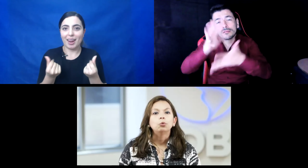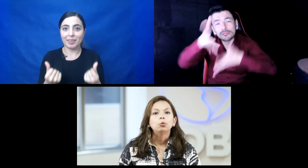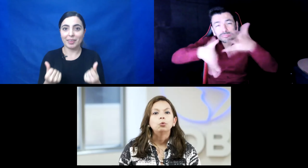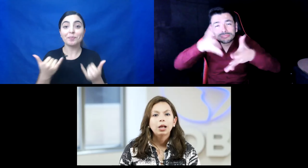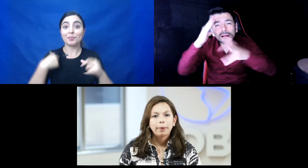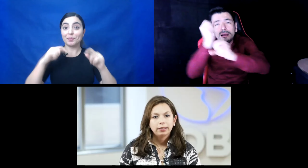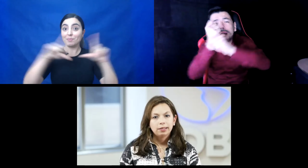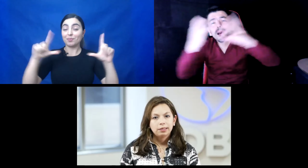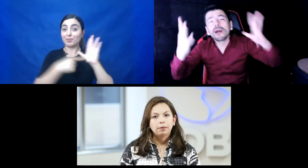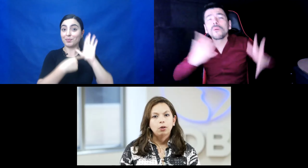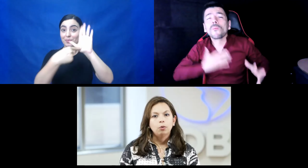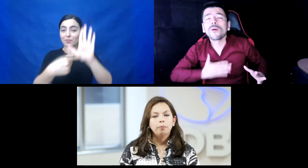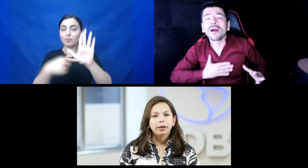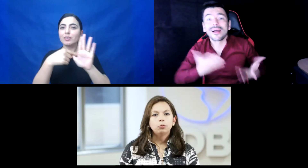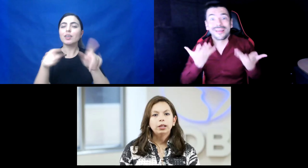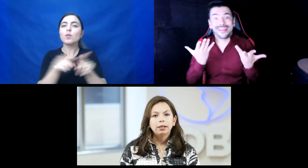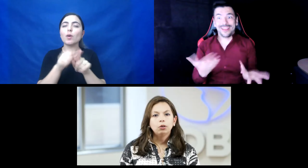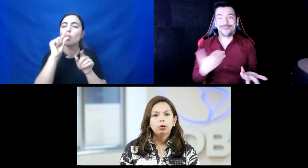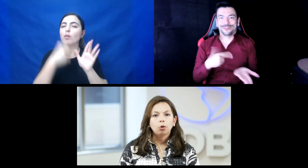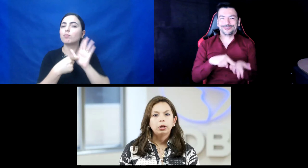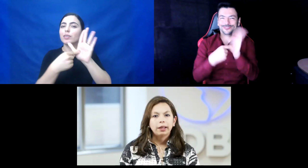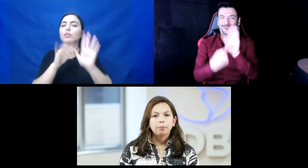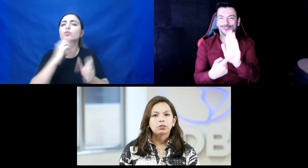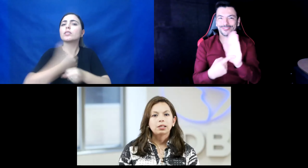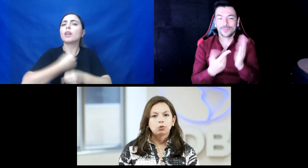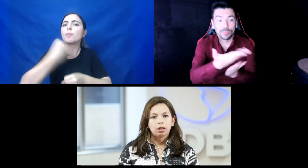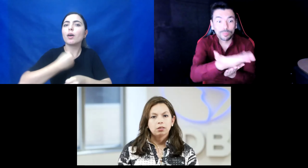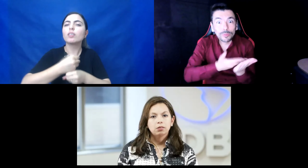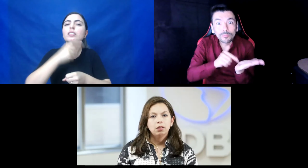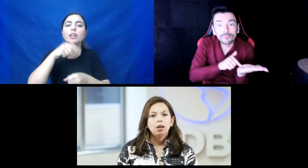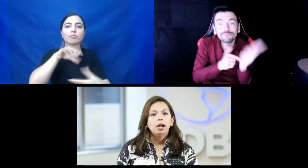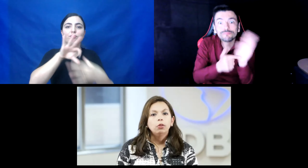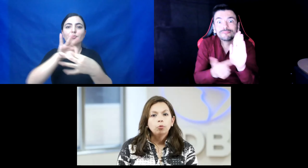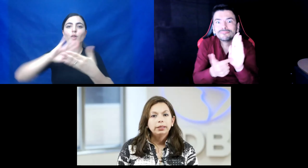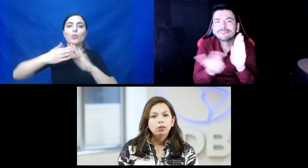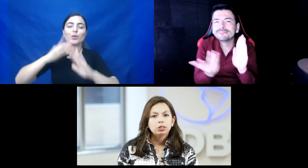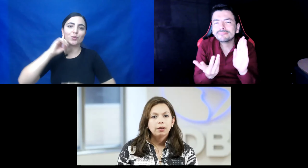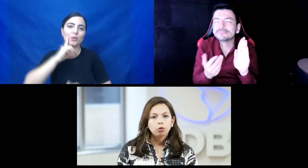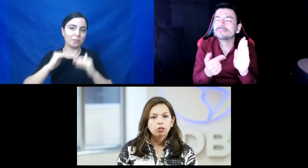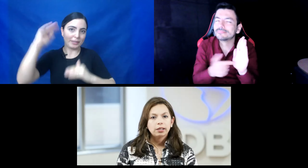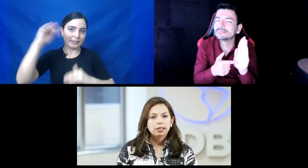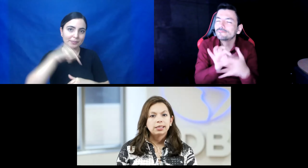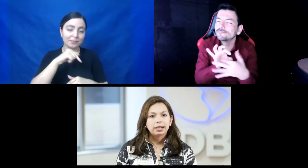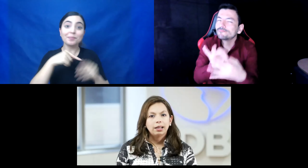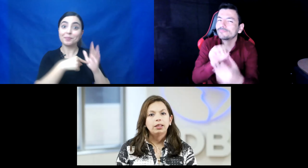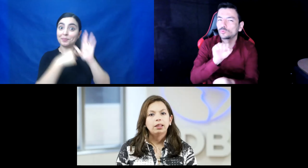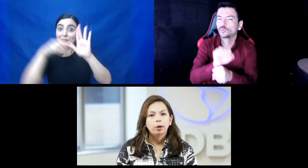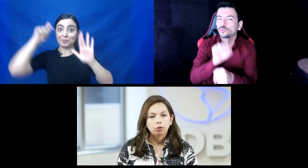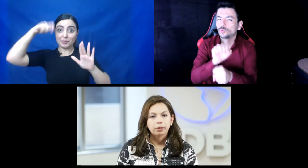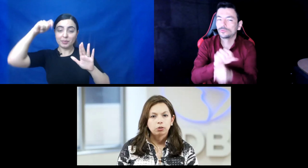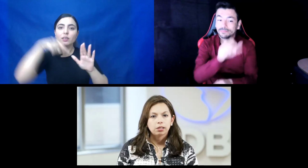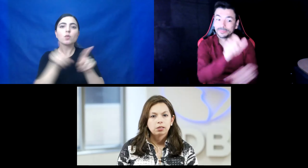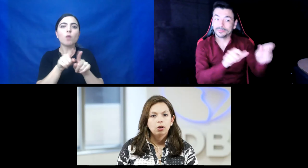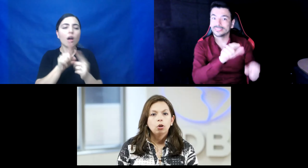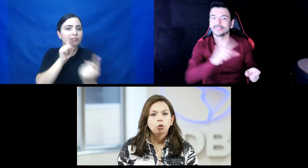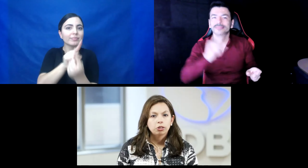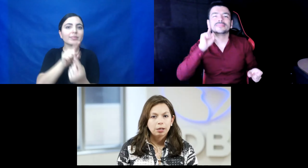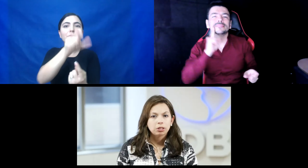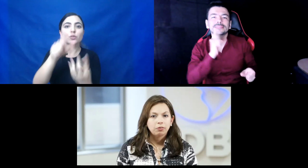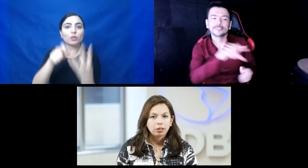The documentary today just shows us one portion of that work, especially as it relates to the community of deaf